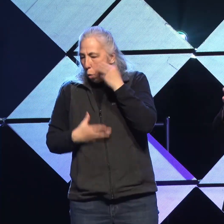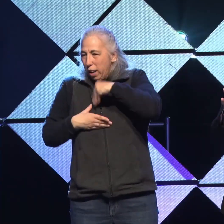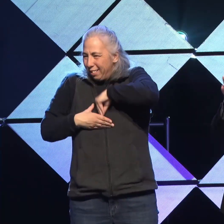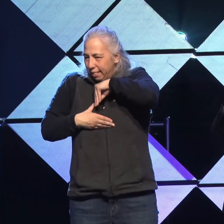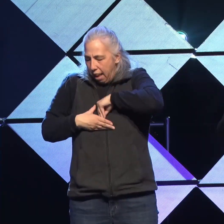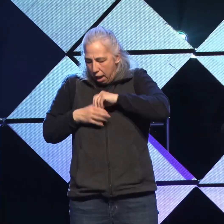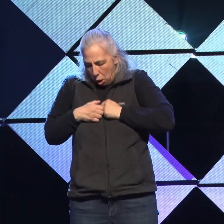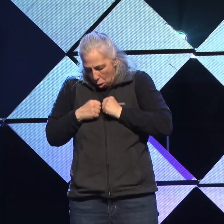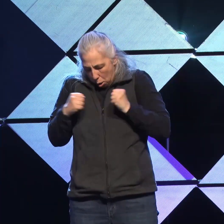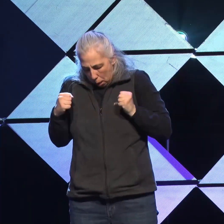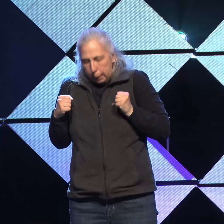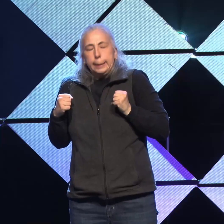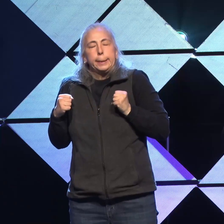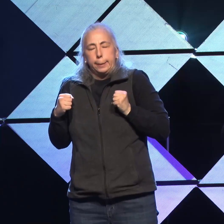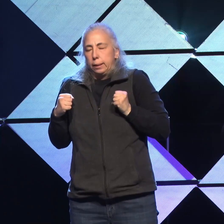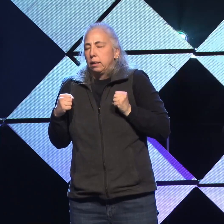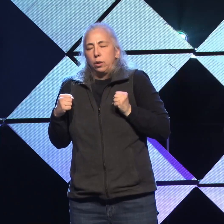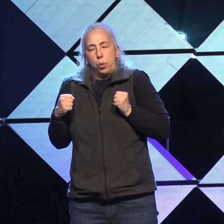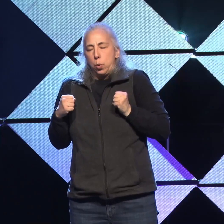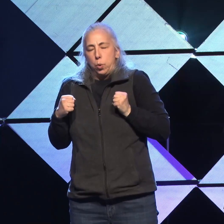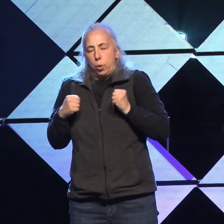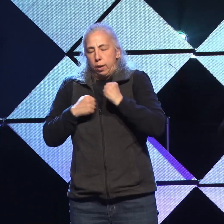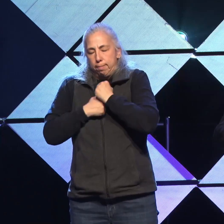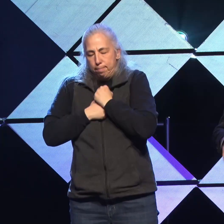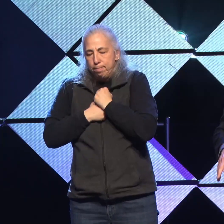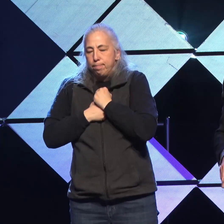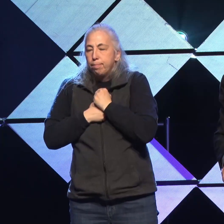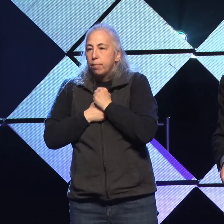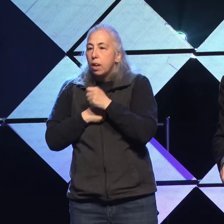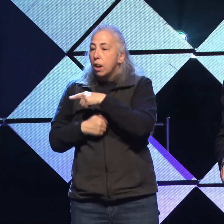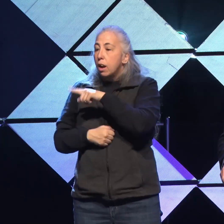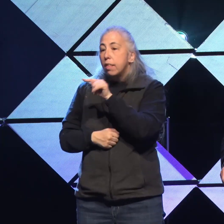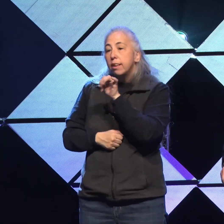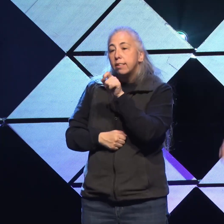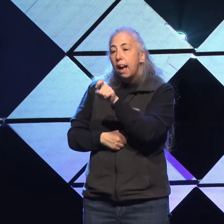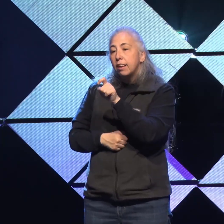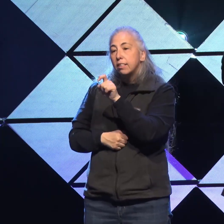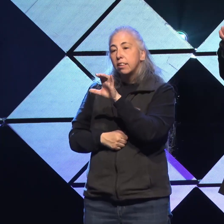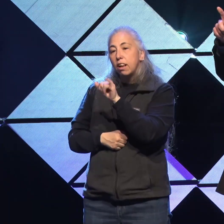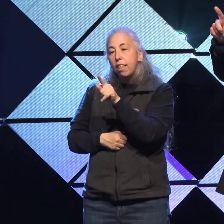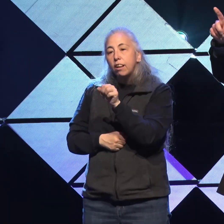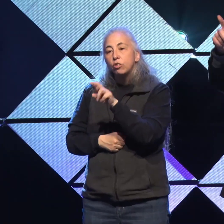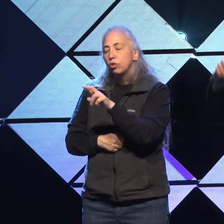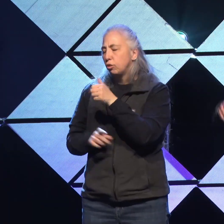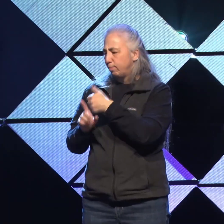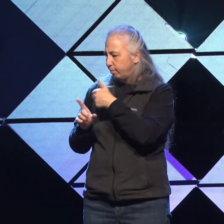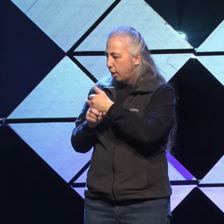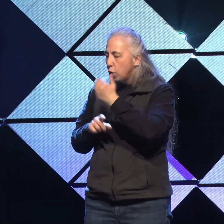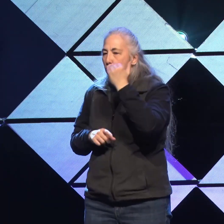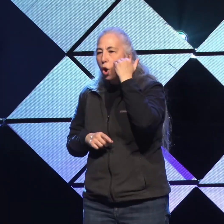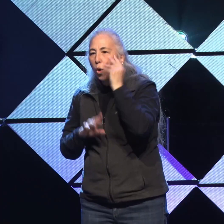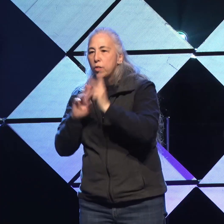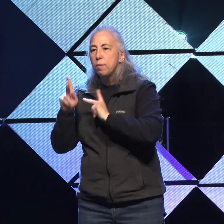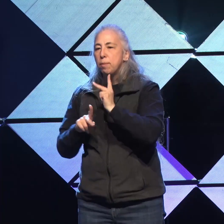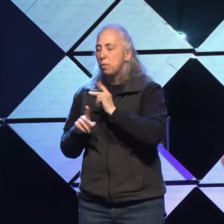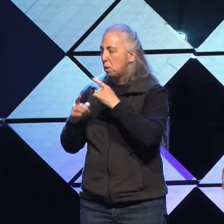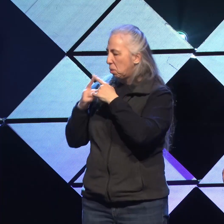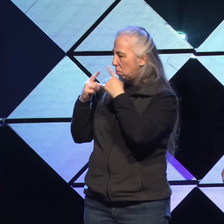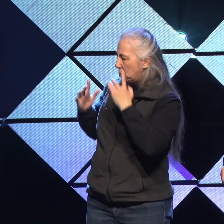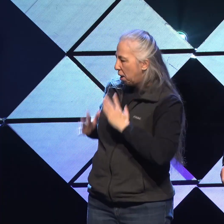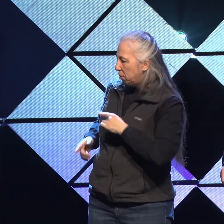that he would be seen as a very dangerous person there. And his self-awareness and his